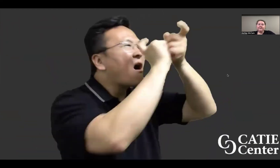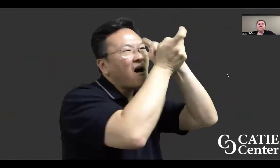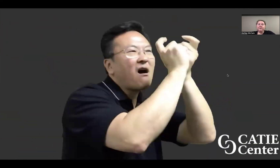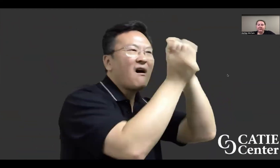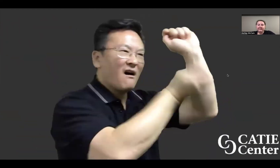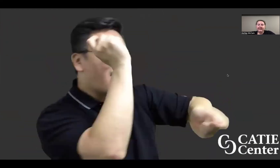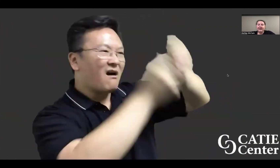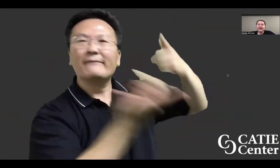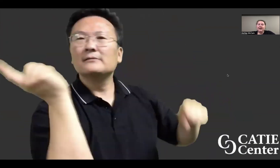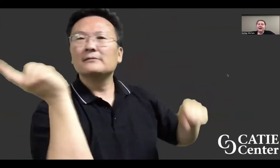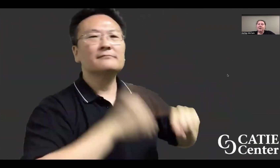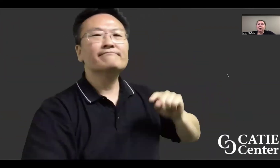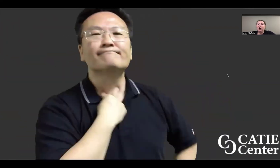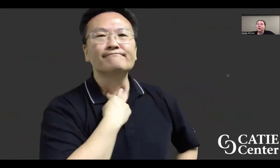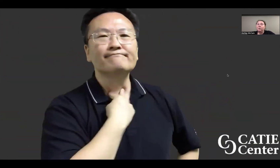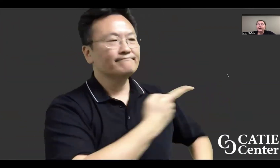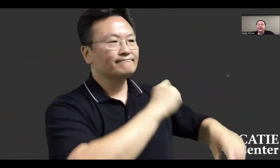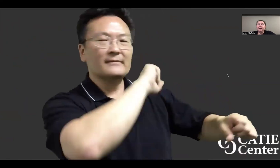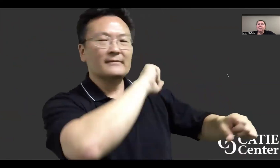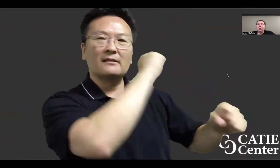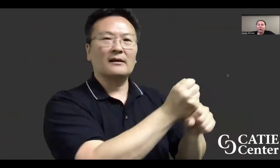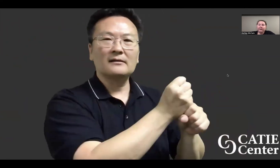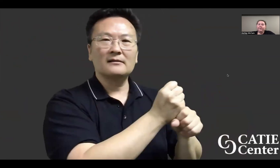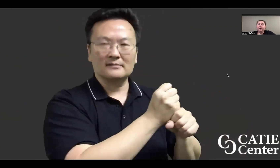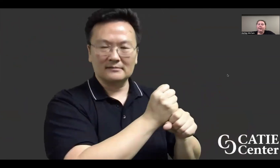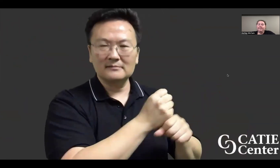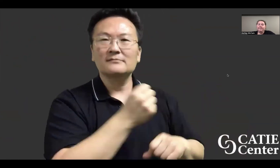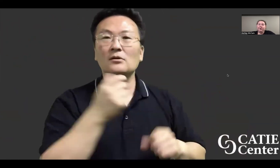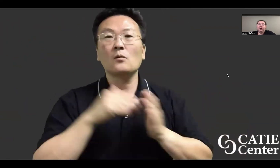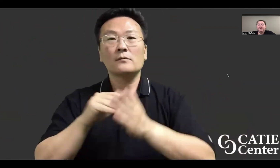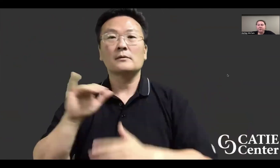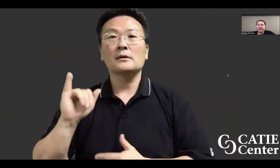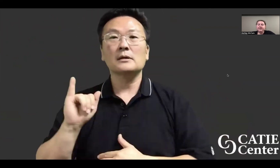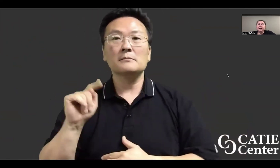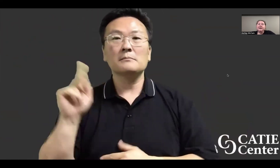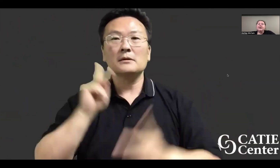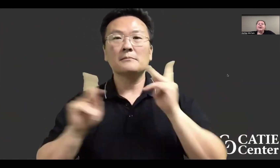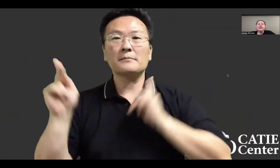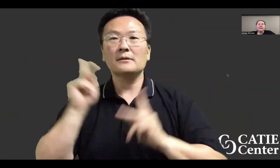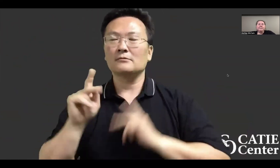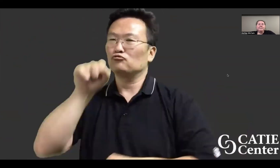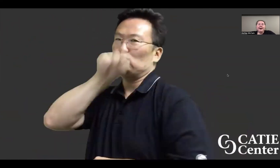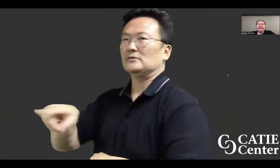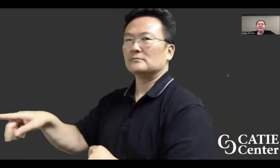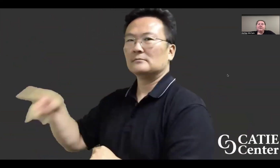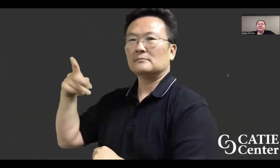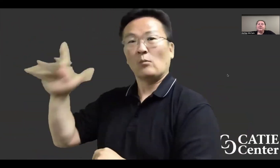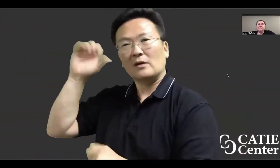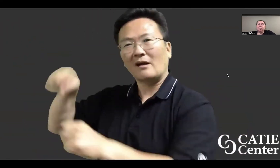you're interested in how the hardware works for computers. Macs are